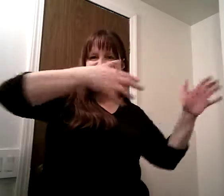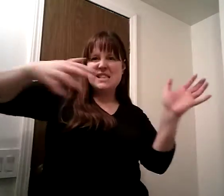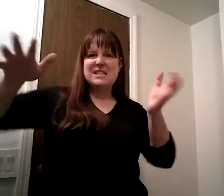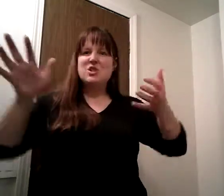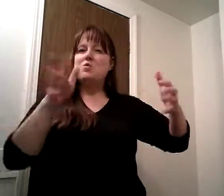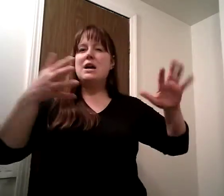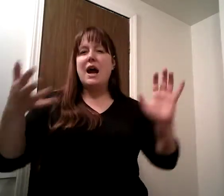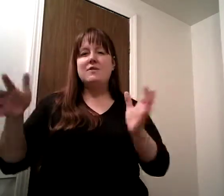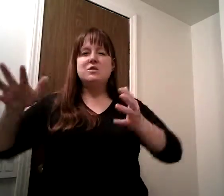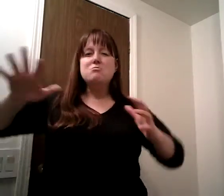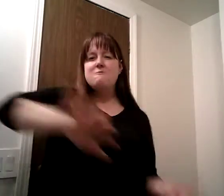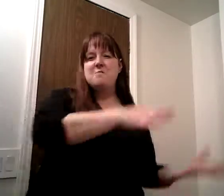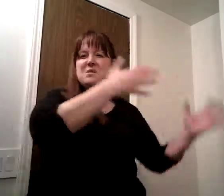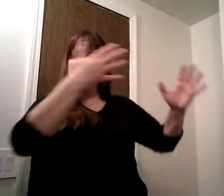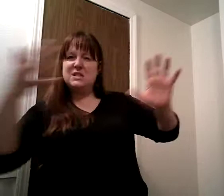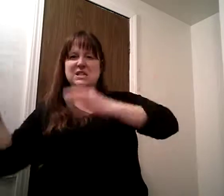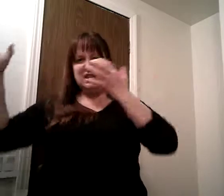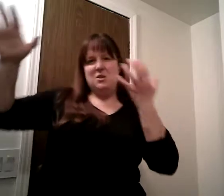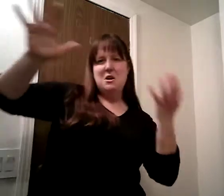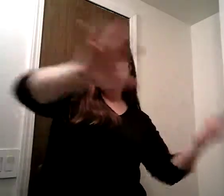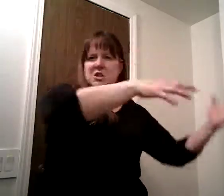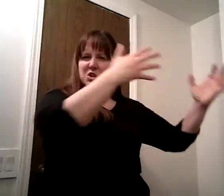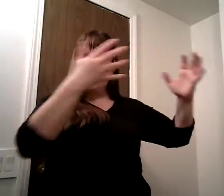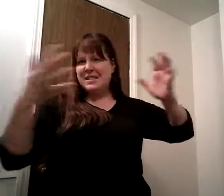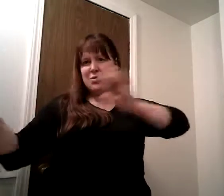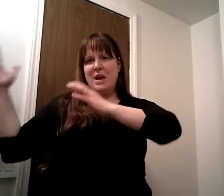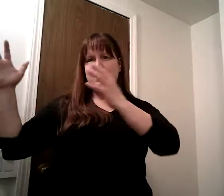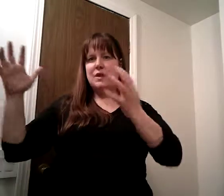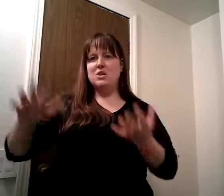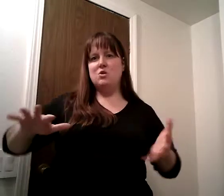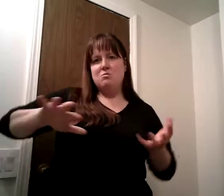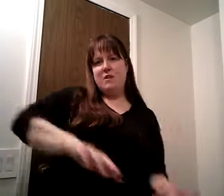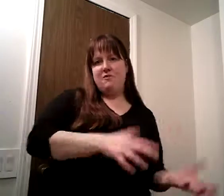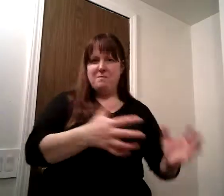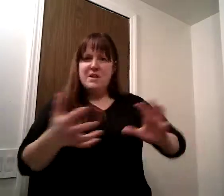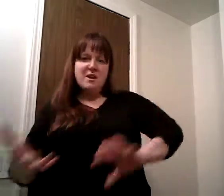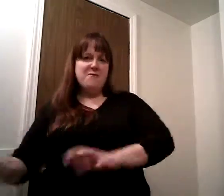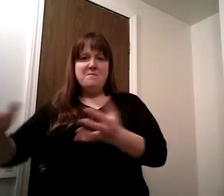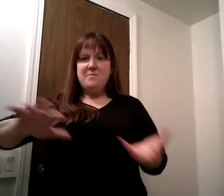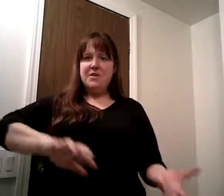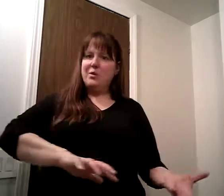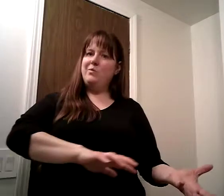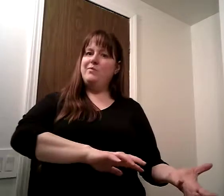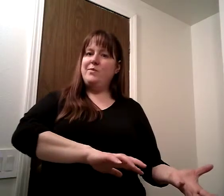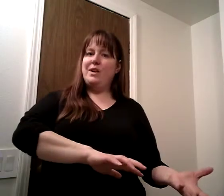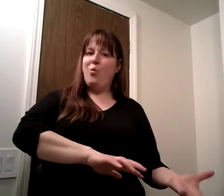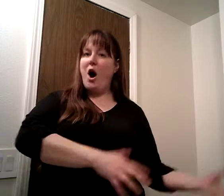this, and so you can kind of just move the billows into this crazy wind, right? So you can move it from the water